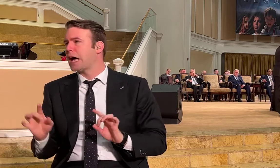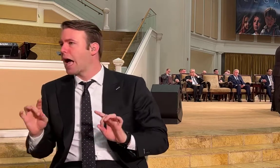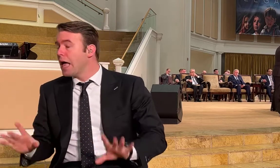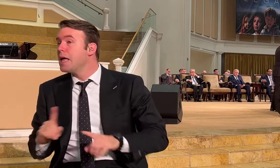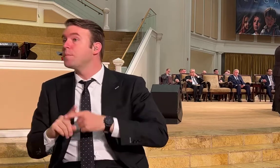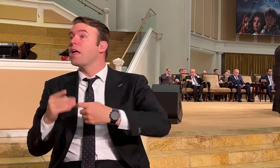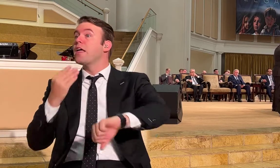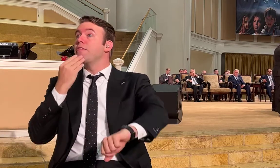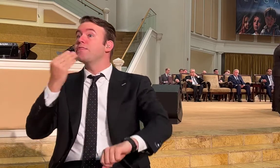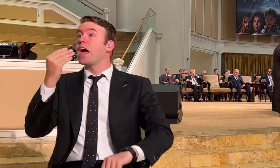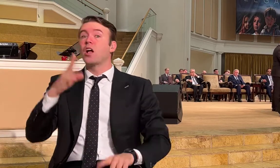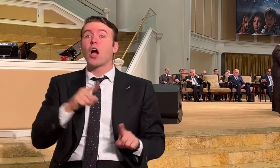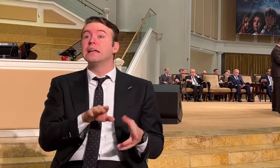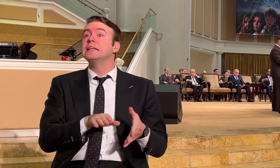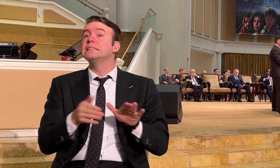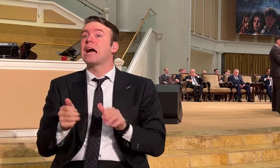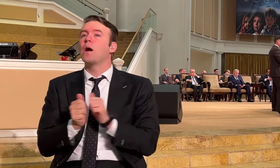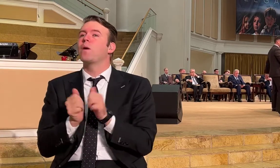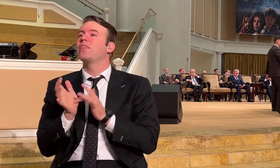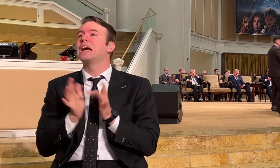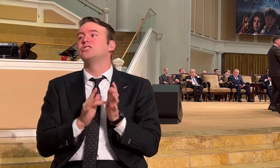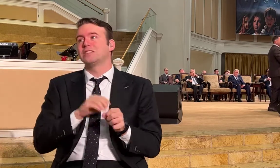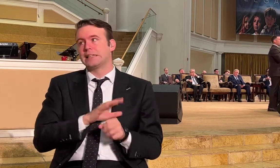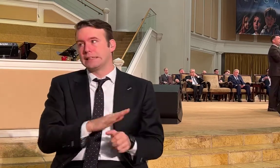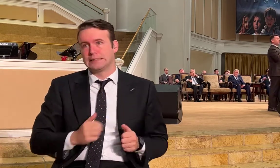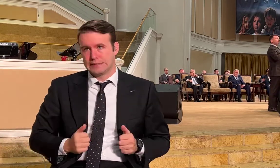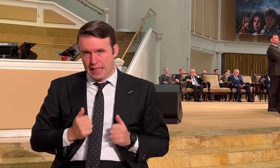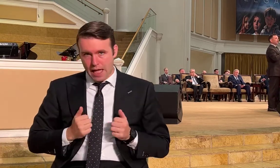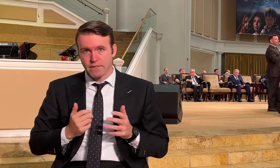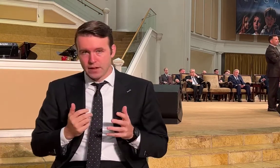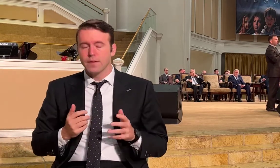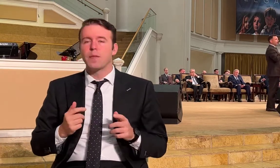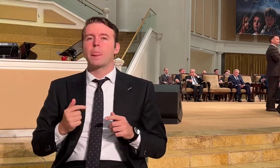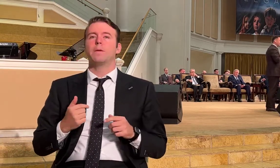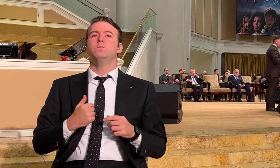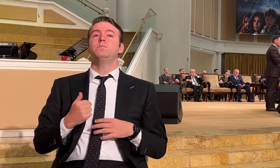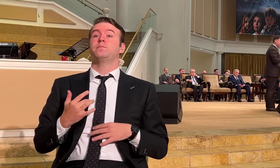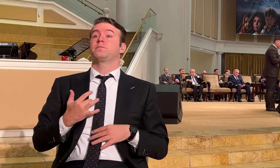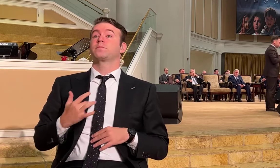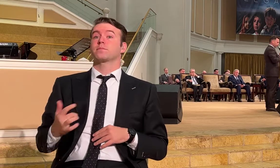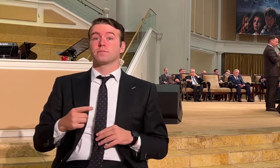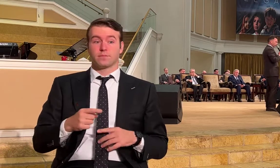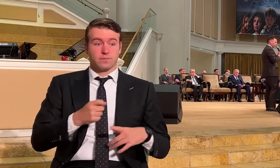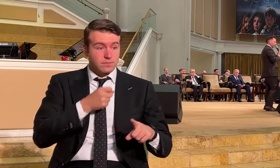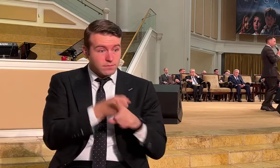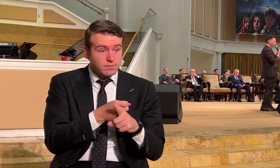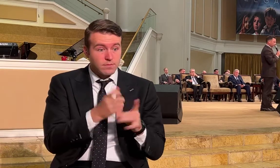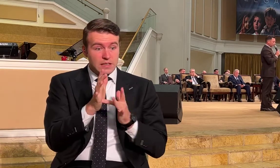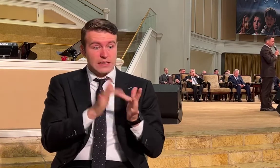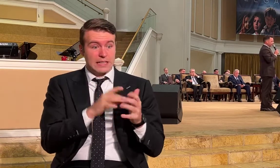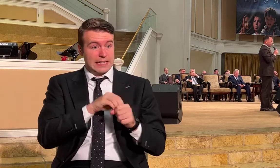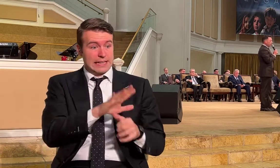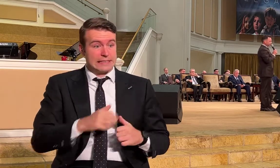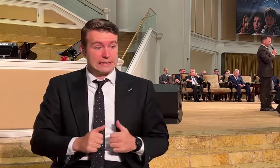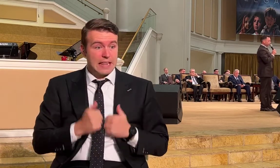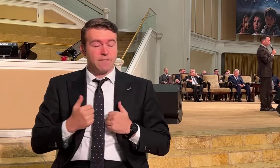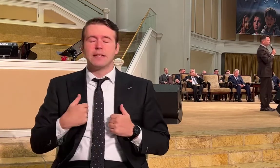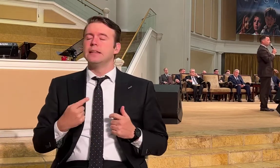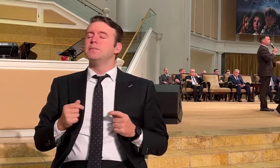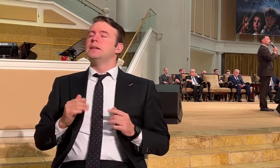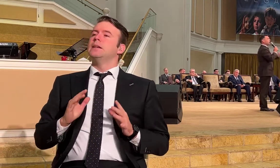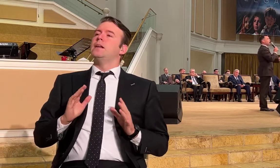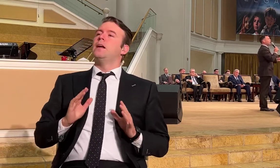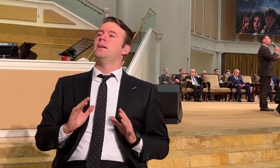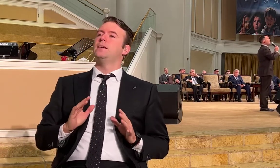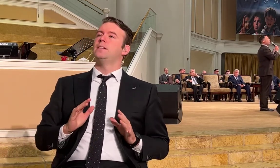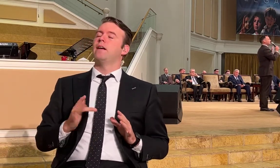God he died with Jesus in his life. And I can often breathe a little bit easier when we visit the hospital room